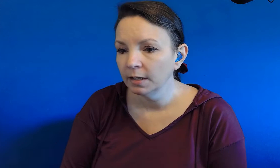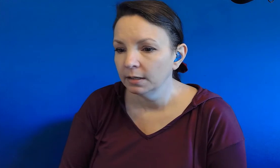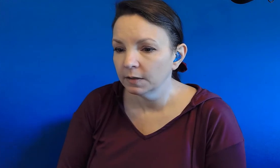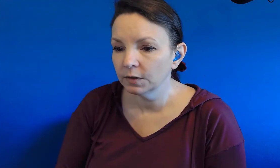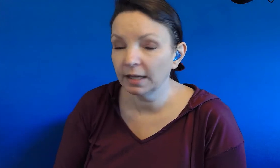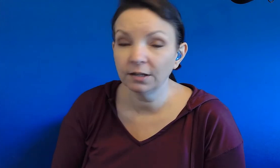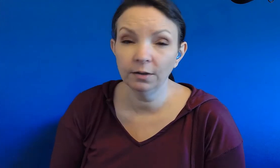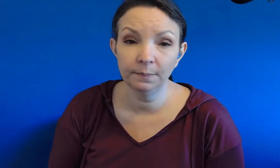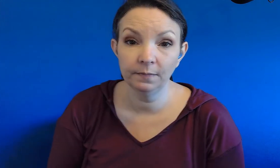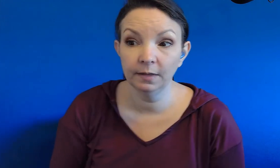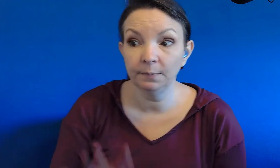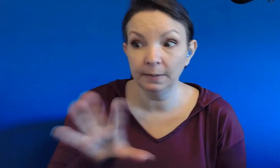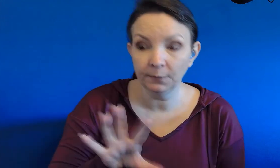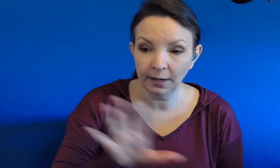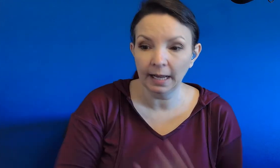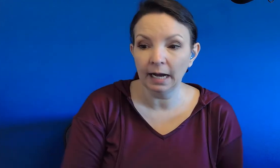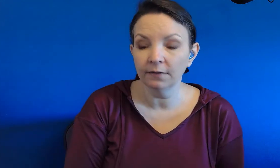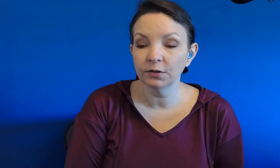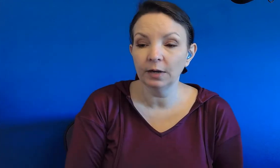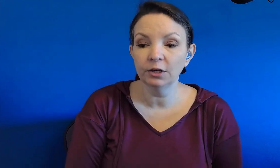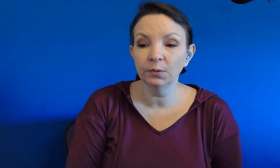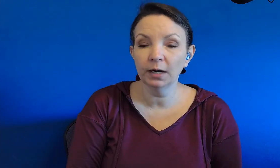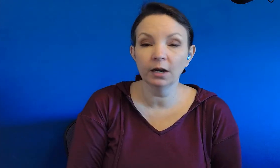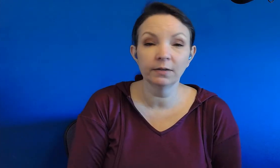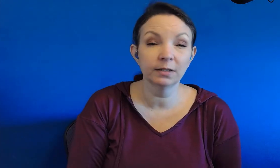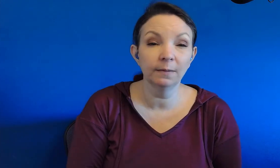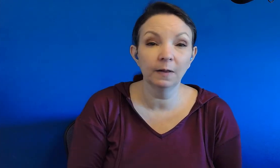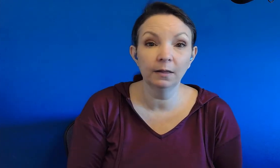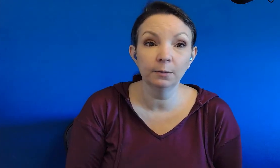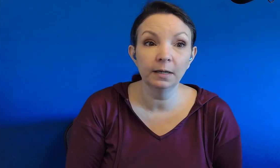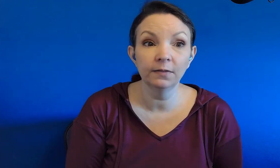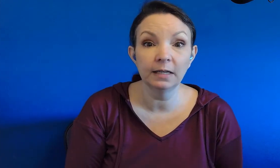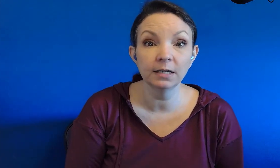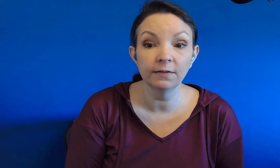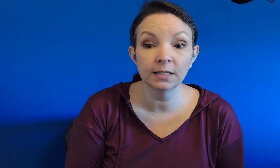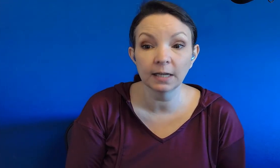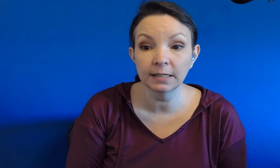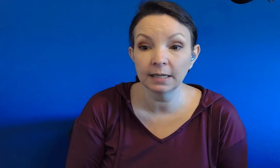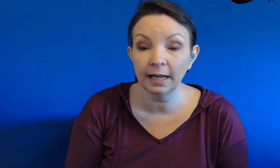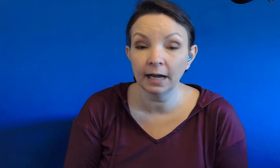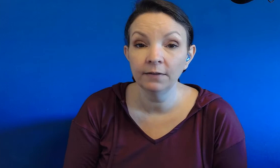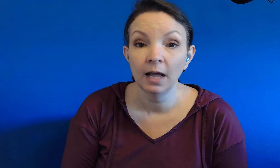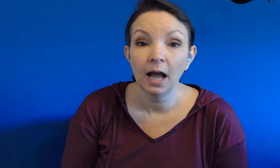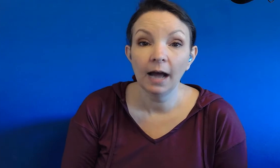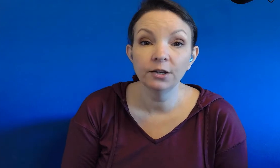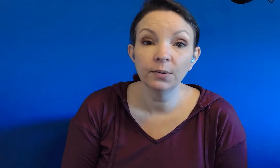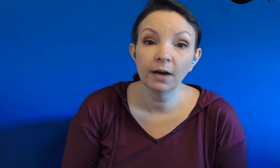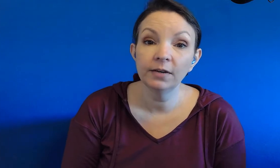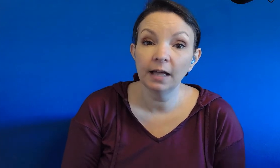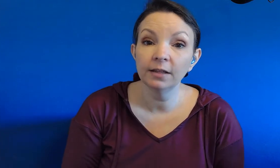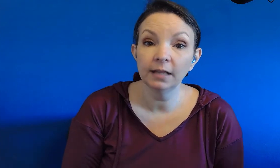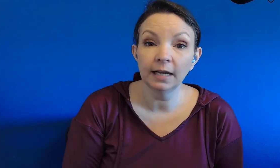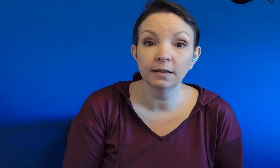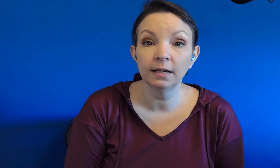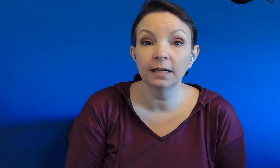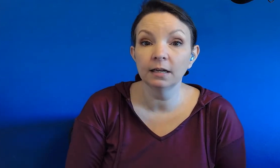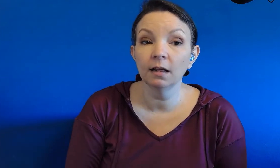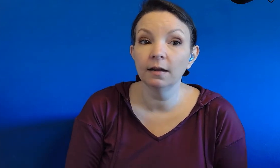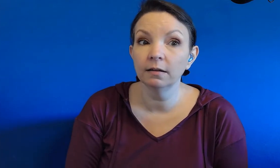So that's all the people I have. So I do want to cover a little bit of Thanksgiving signs that I have. I do have another link that I did a